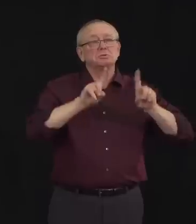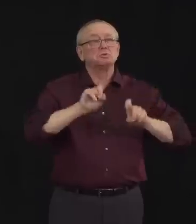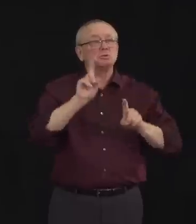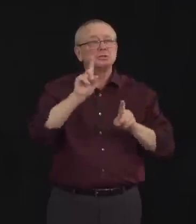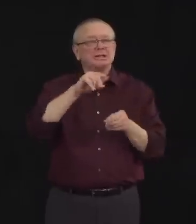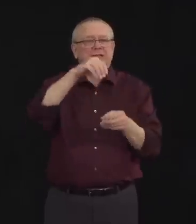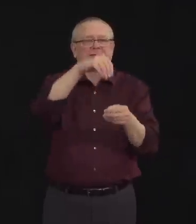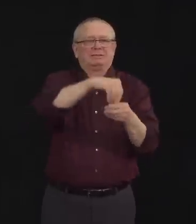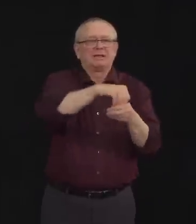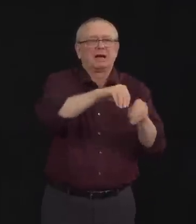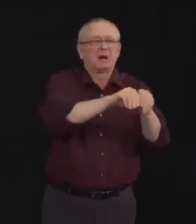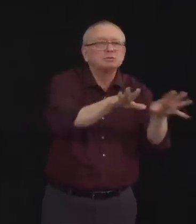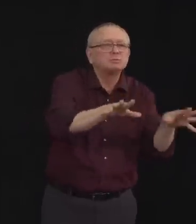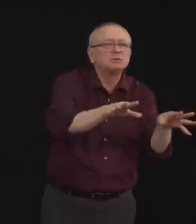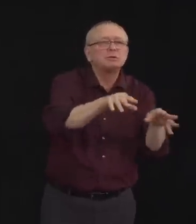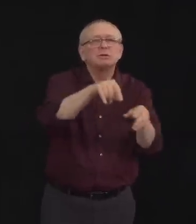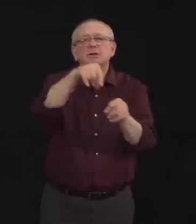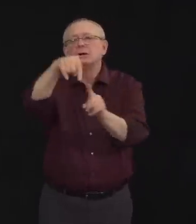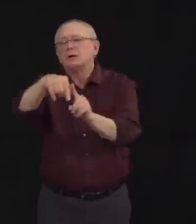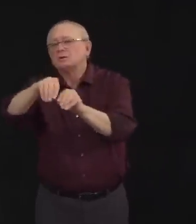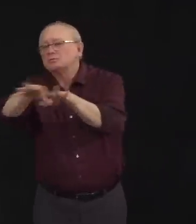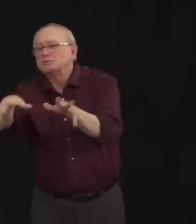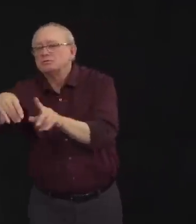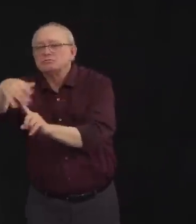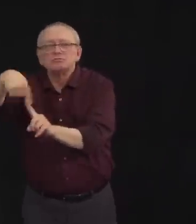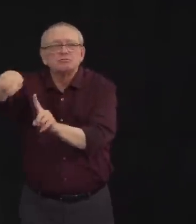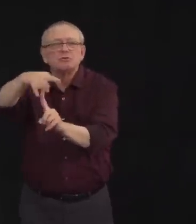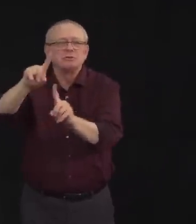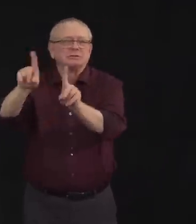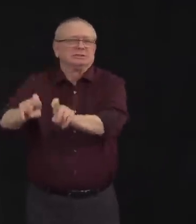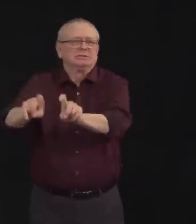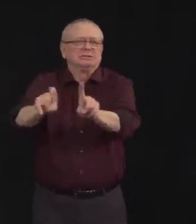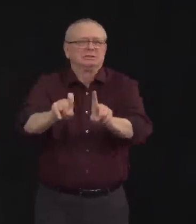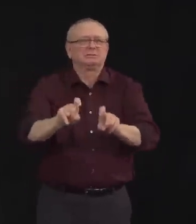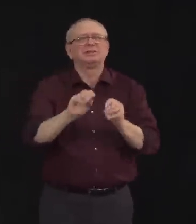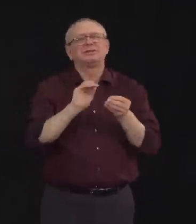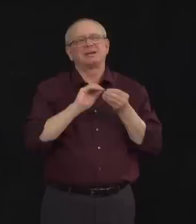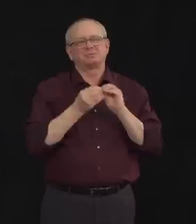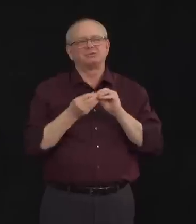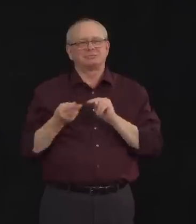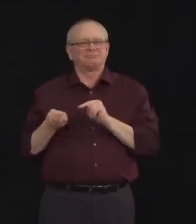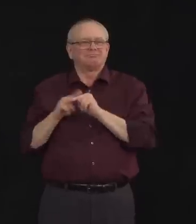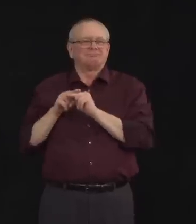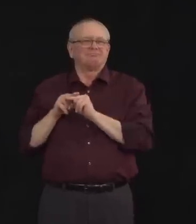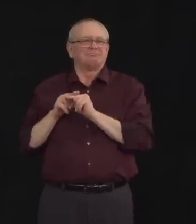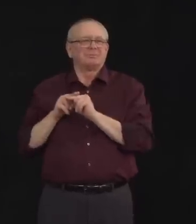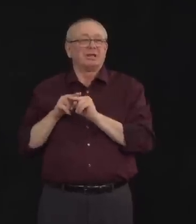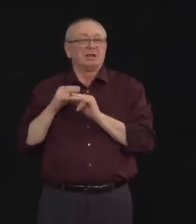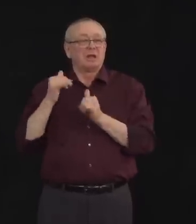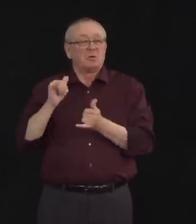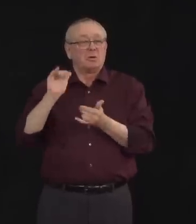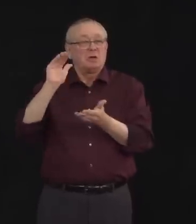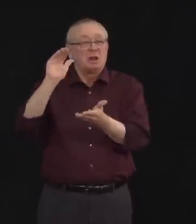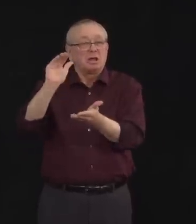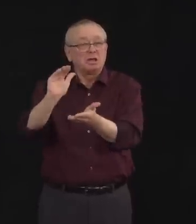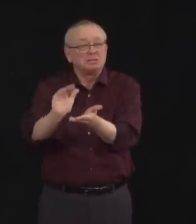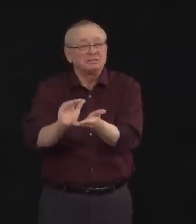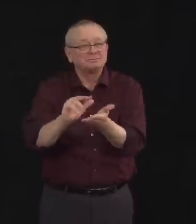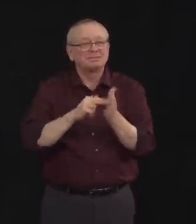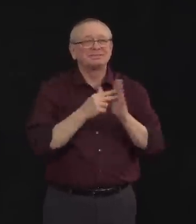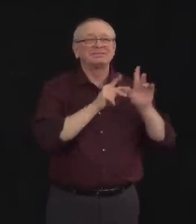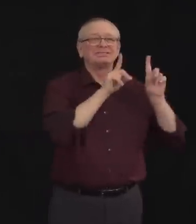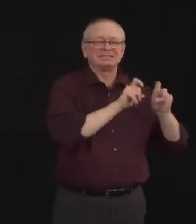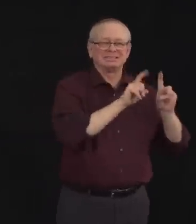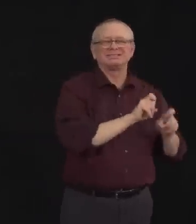when those test results come back. And now we're seeing more of a kind of population average with respect to the